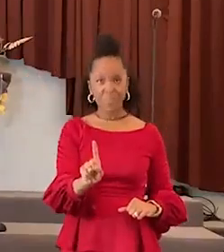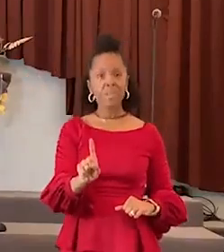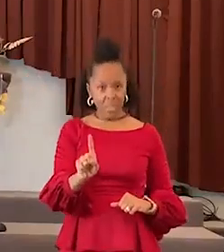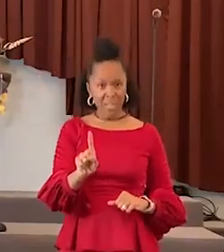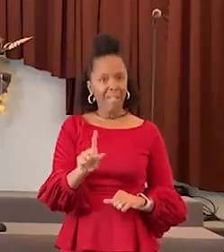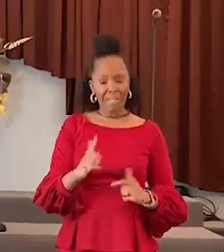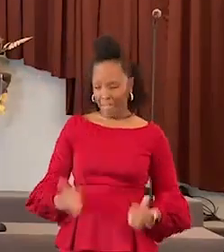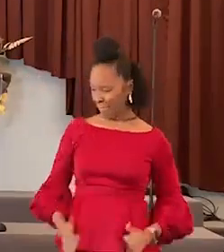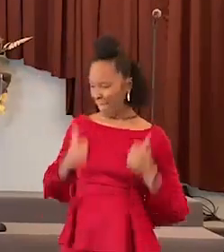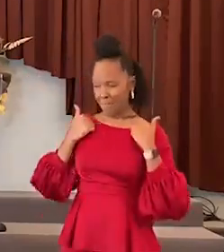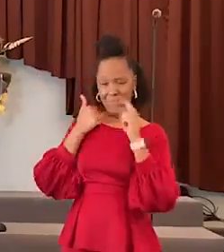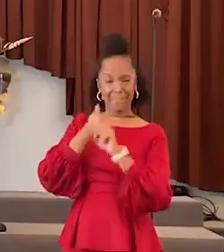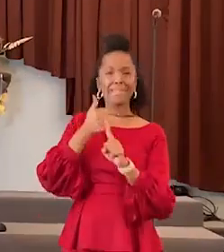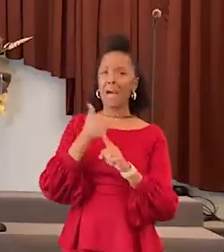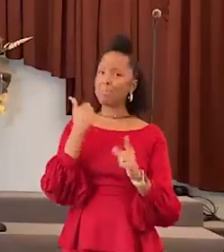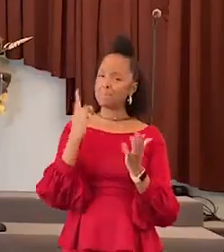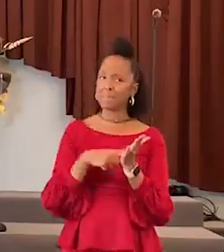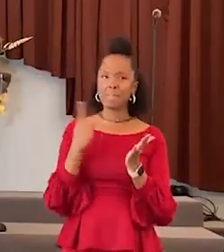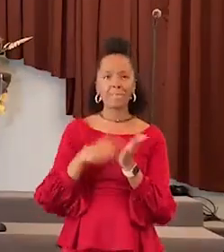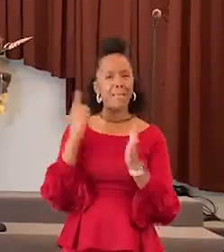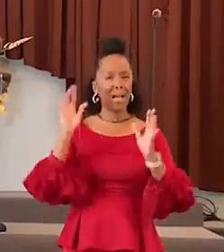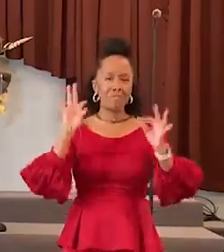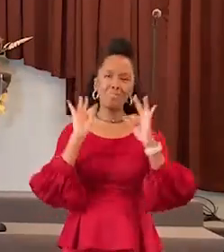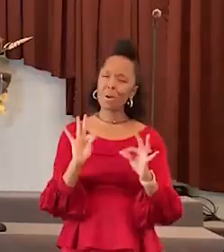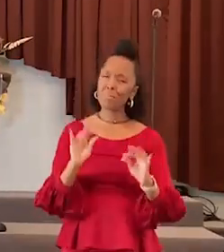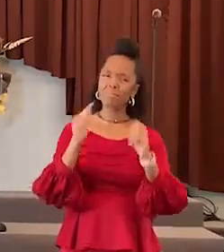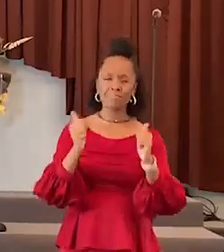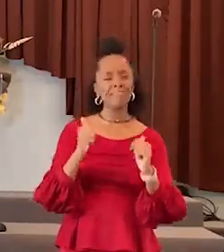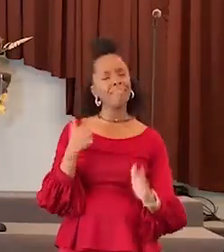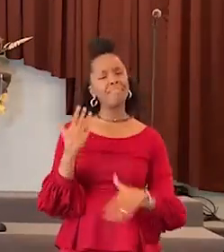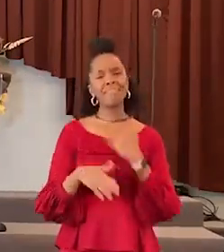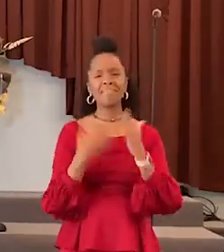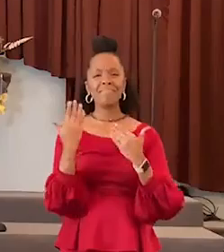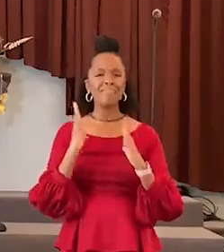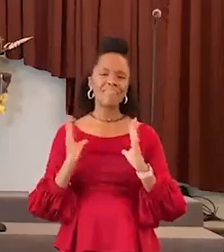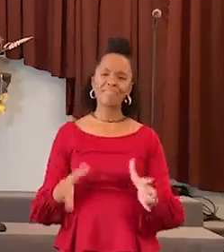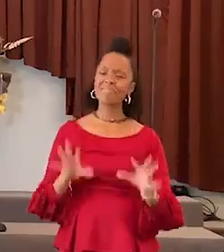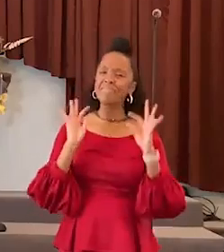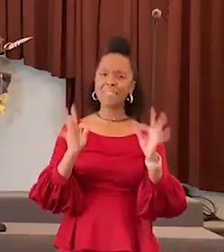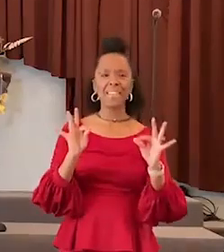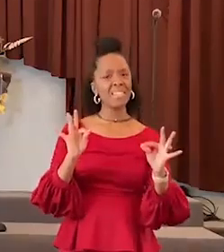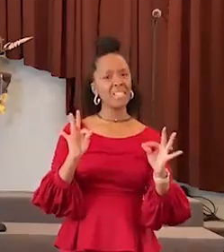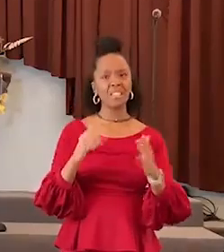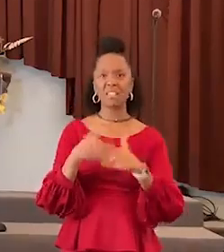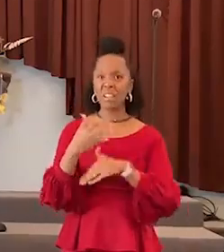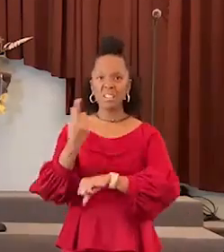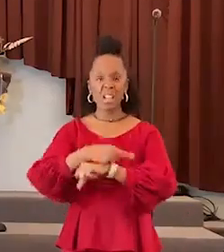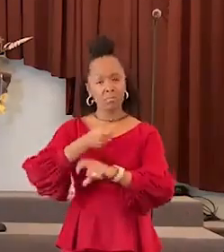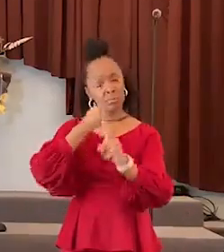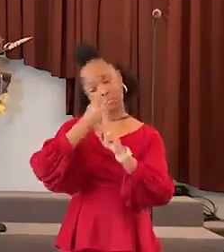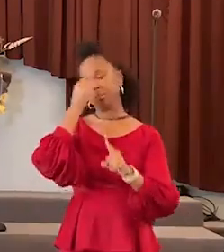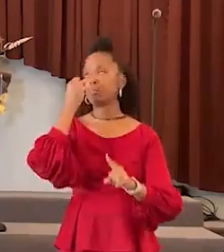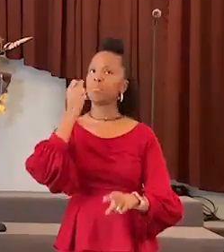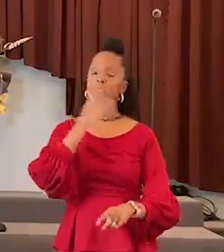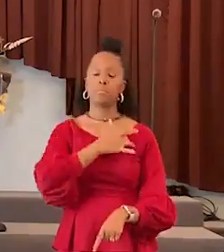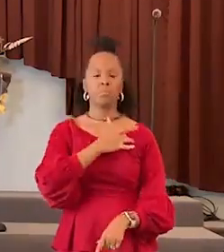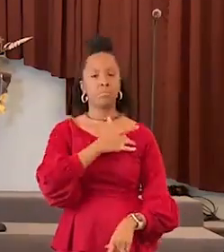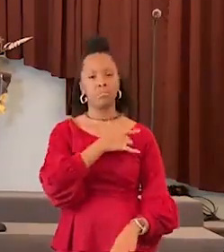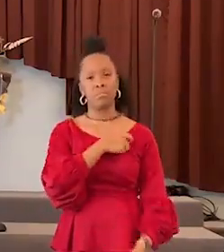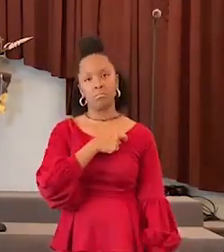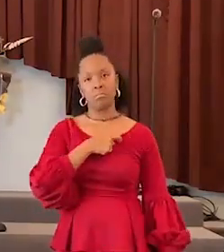can bring us so much joy, and the next day bring us so much pain and heartache. Life's joy and sorrows do